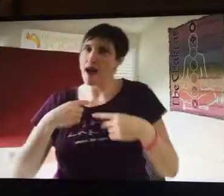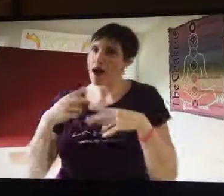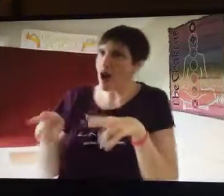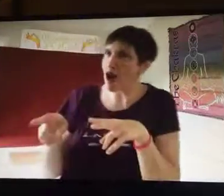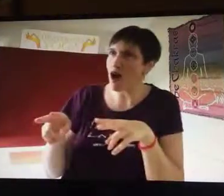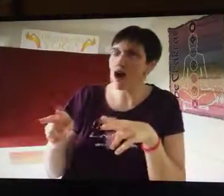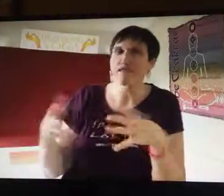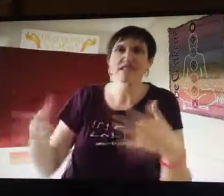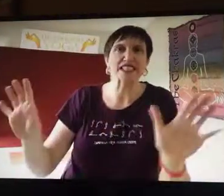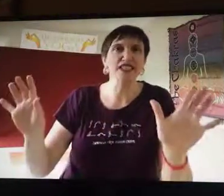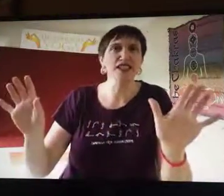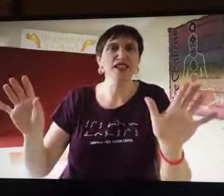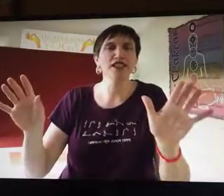sign.